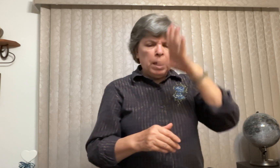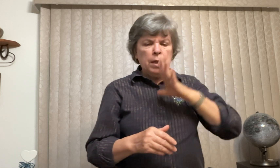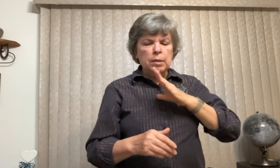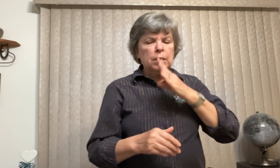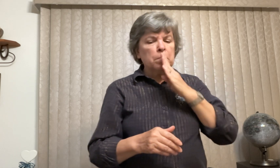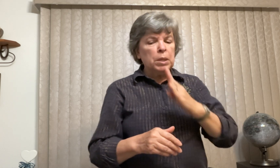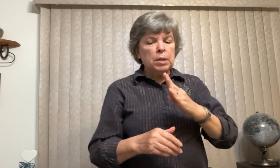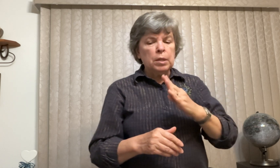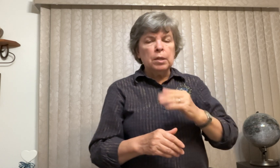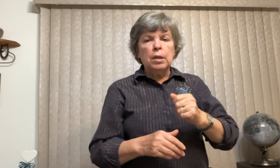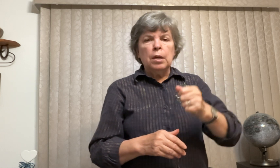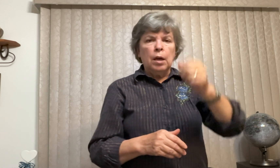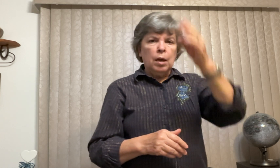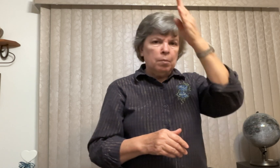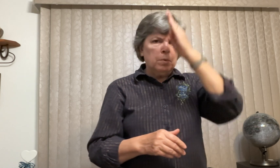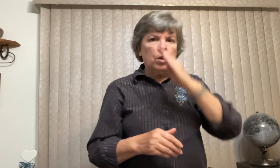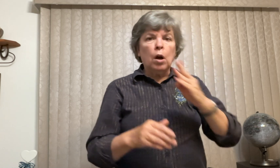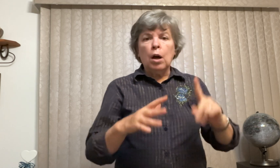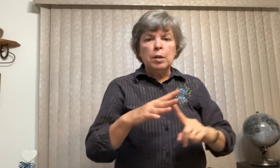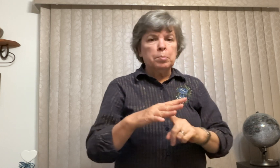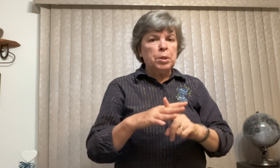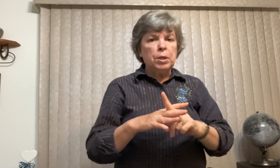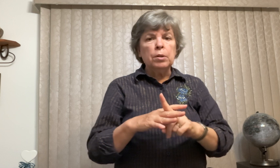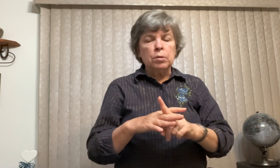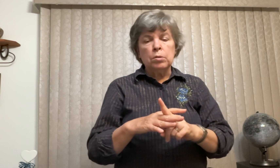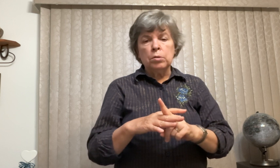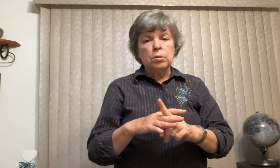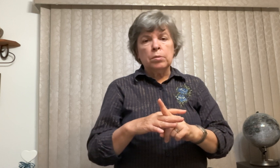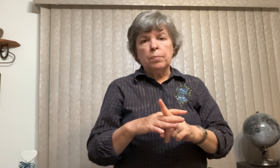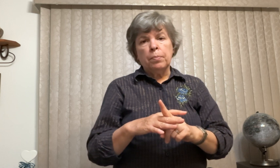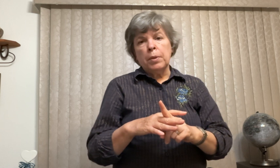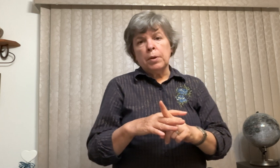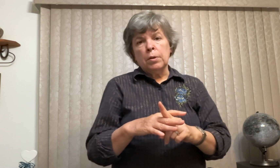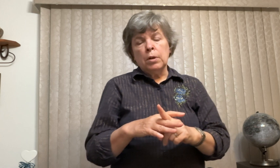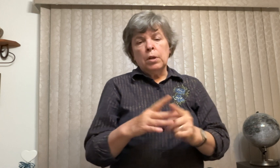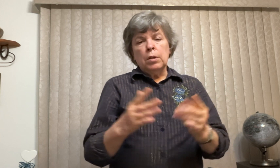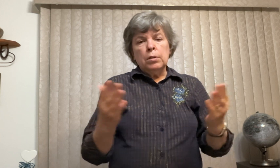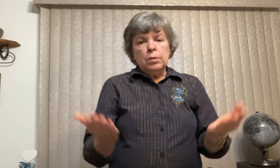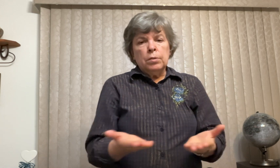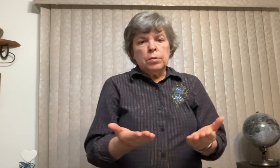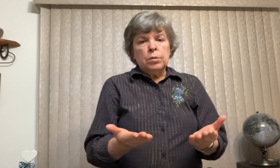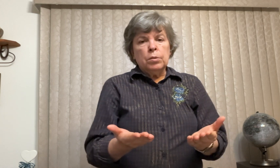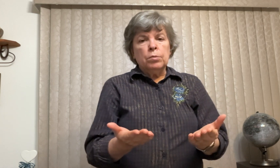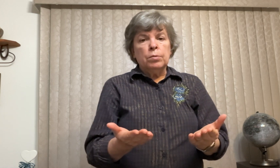man can be, God appears there. So